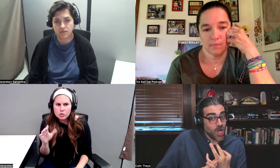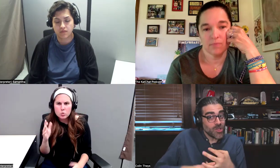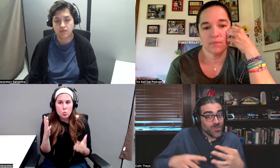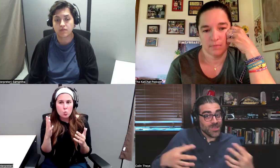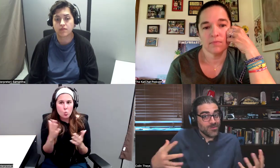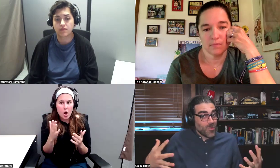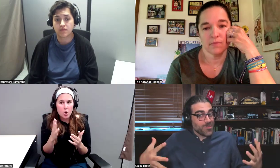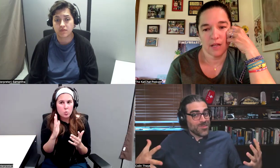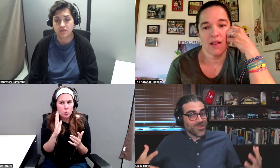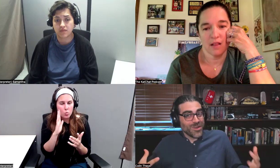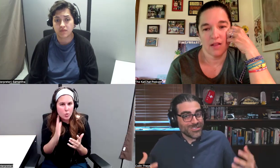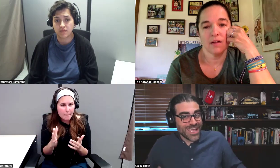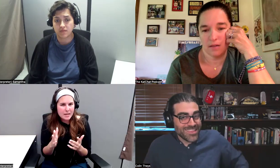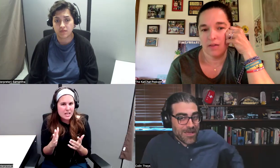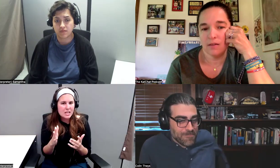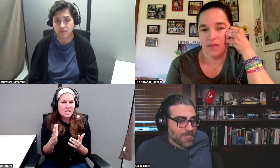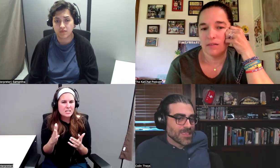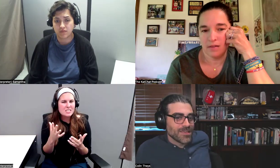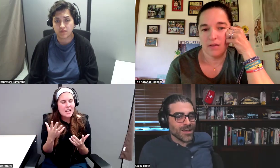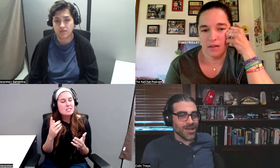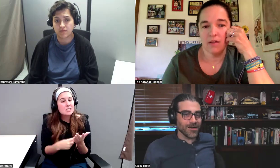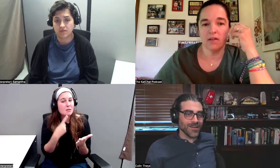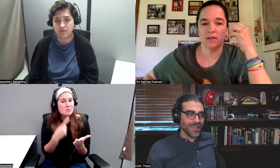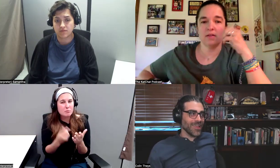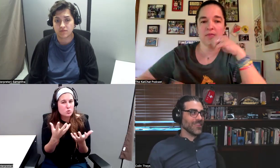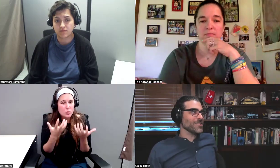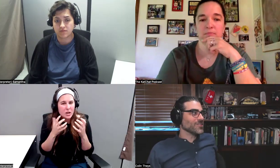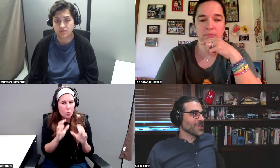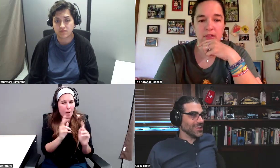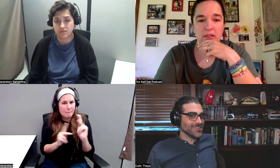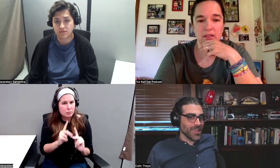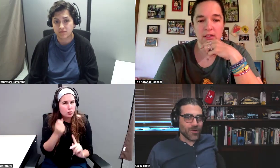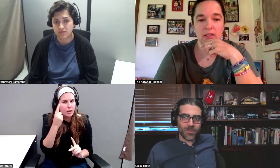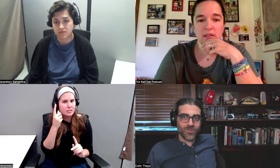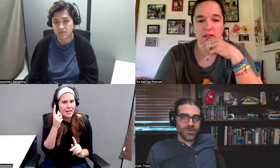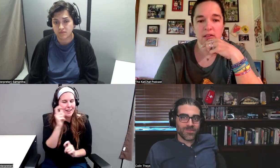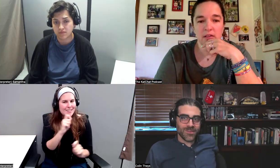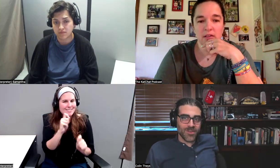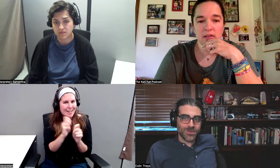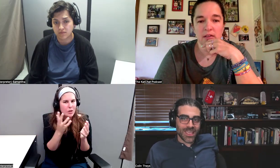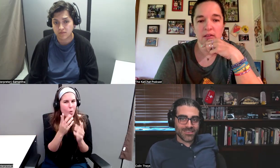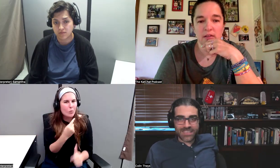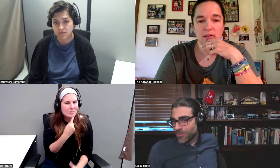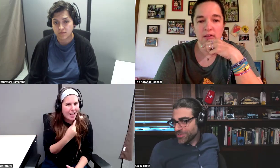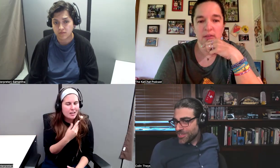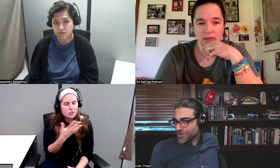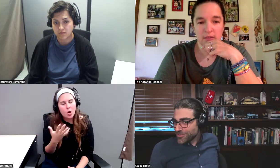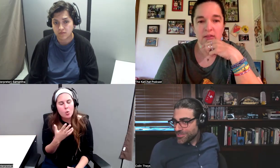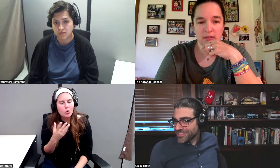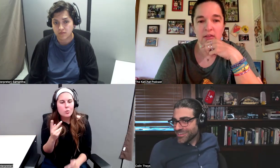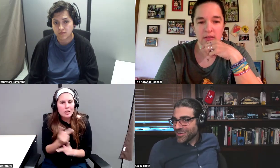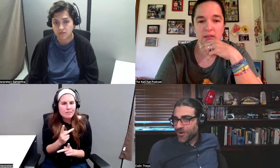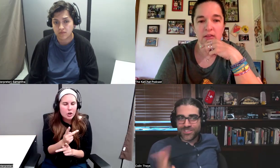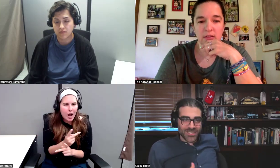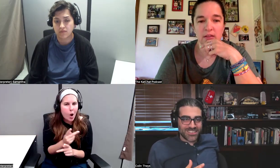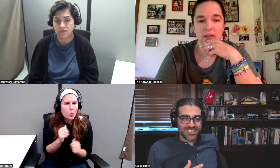at all because we didn't want people to understand them. And then you start getting into like, okay, well, do we notate sound